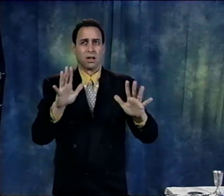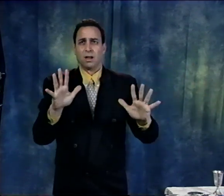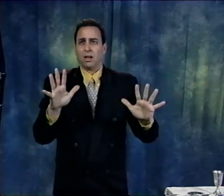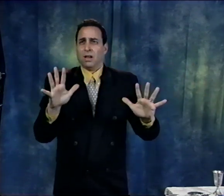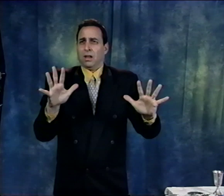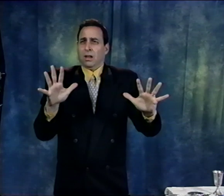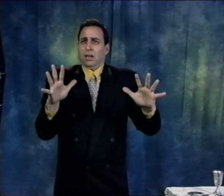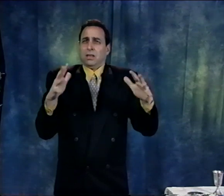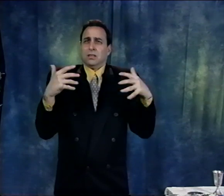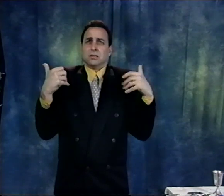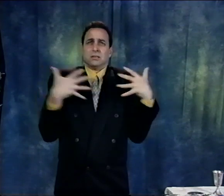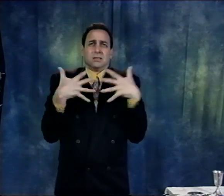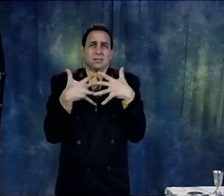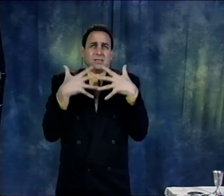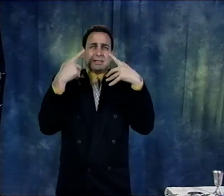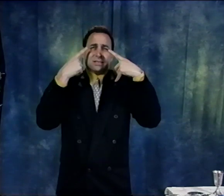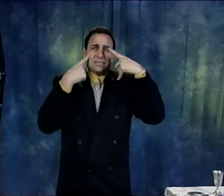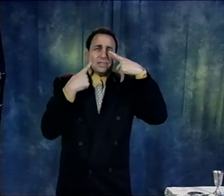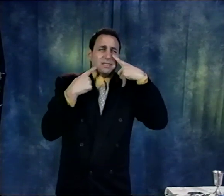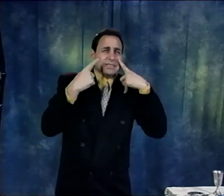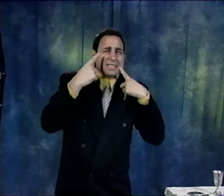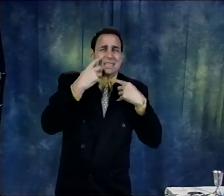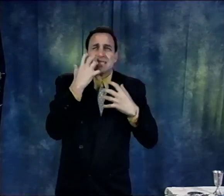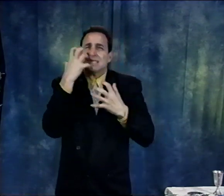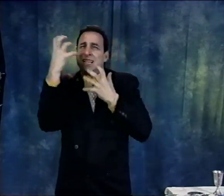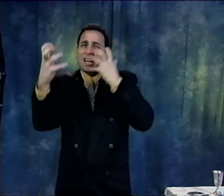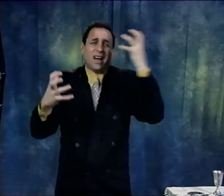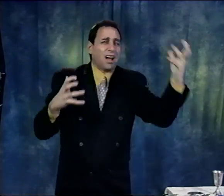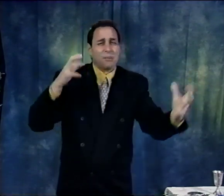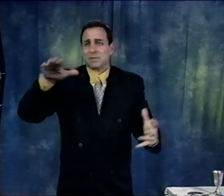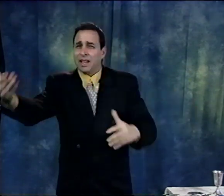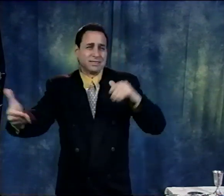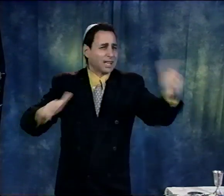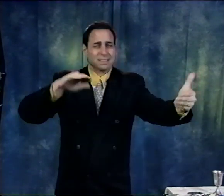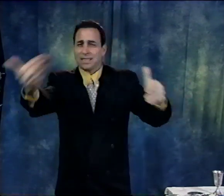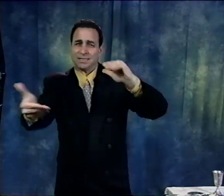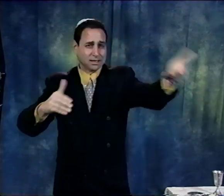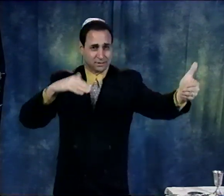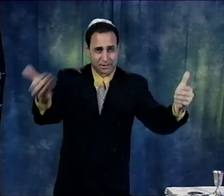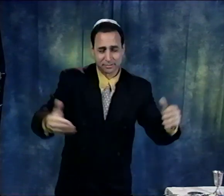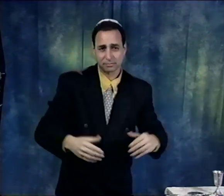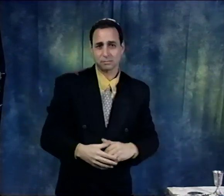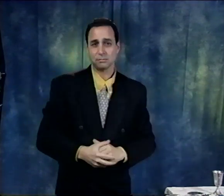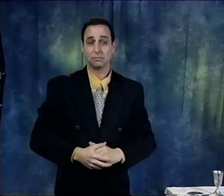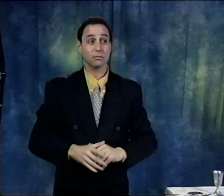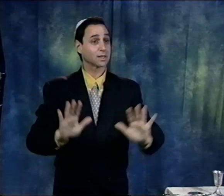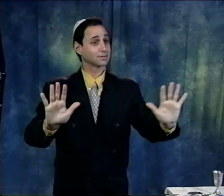Egypt, the people, were filled with cries and weeping of all the death.